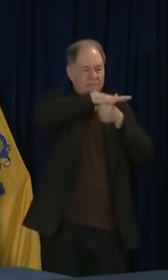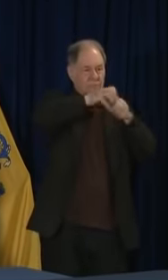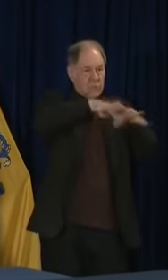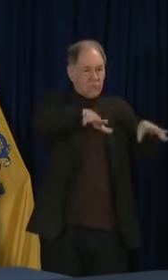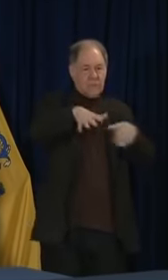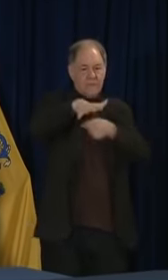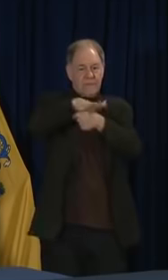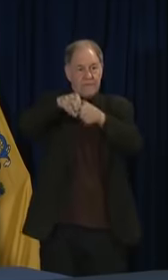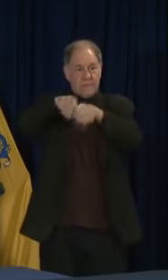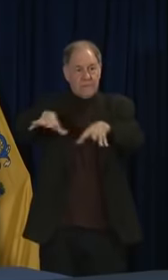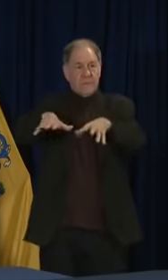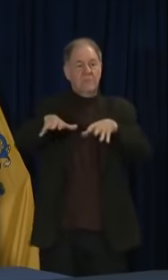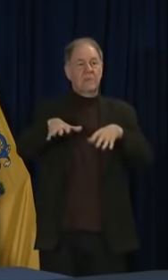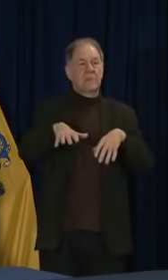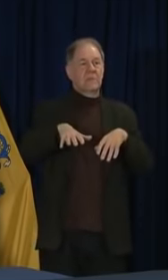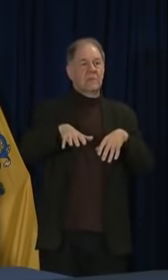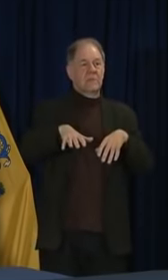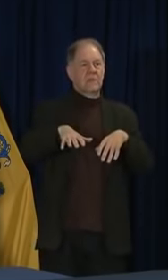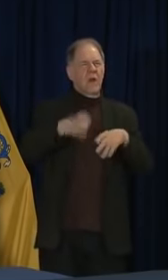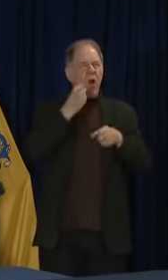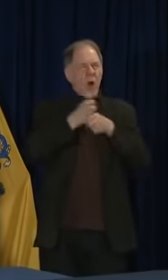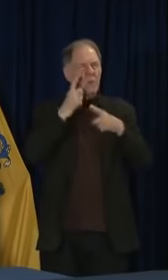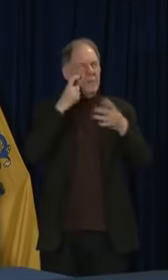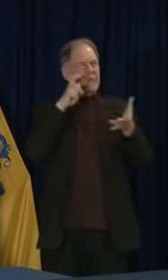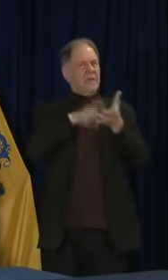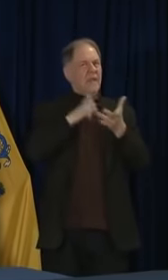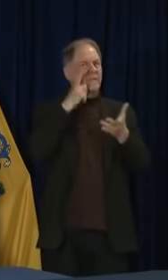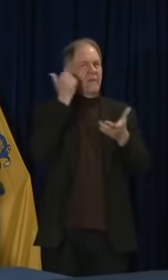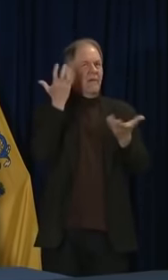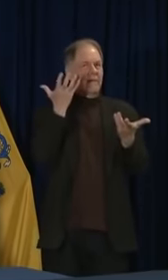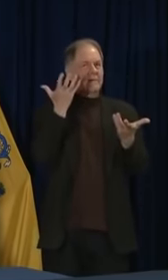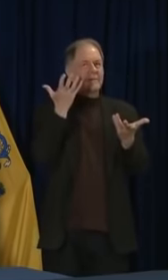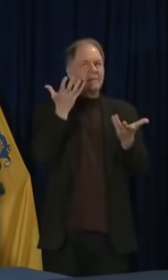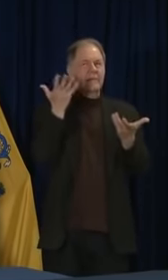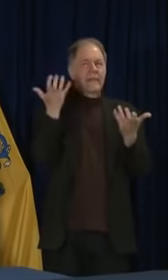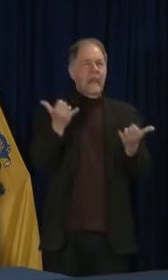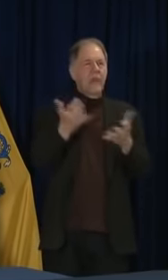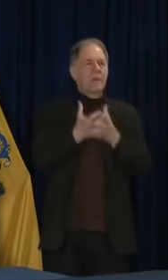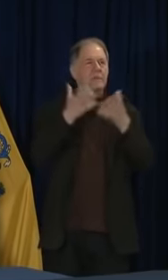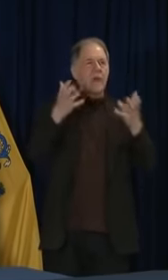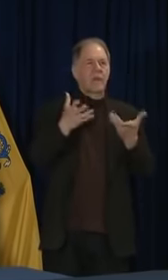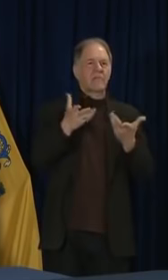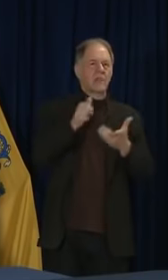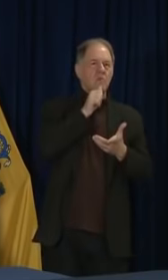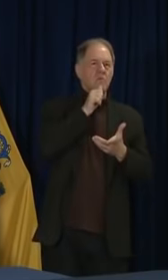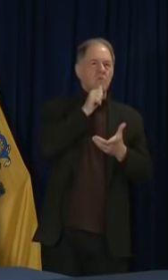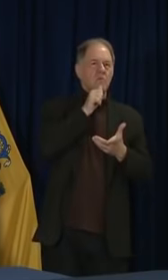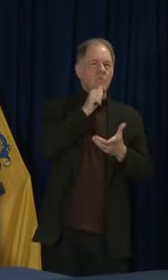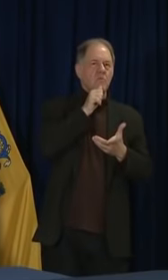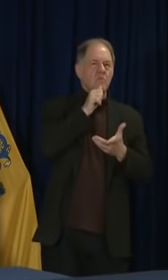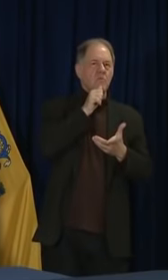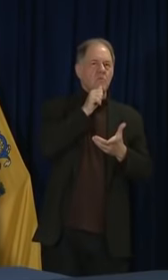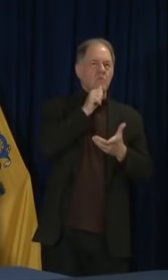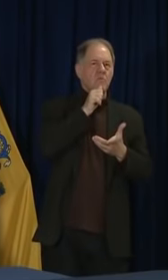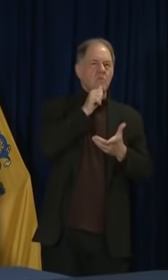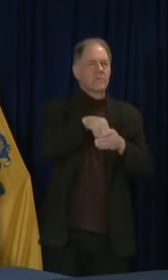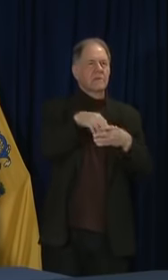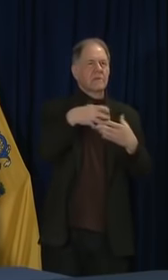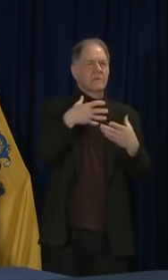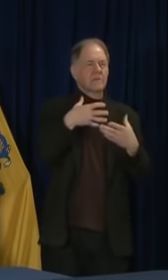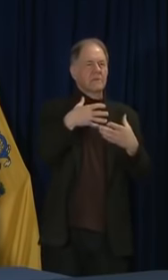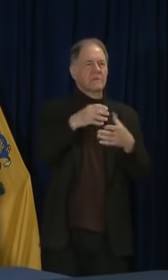to actually detect because of so much private industry or companies now doing the